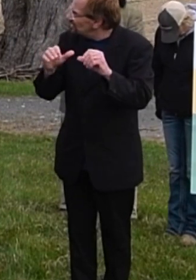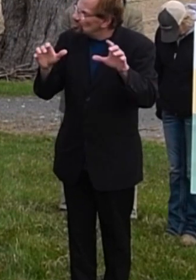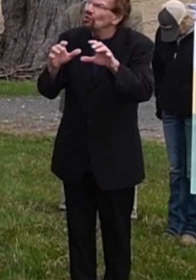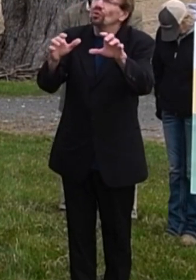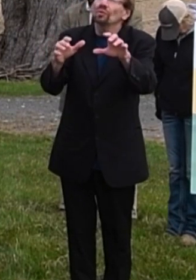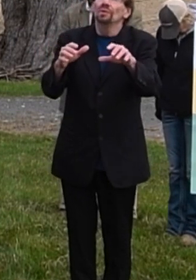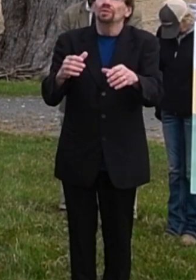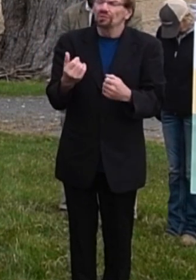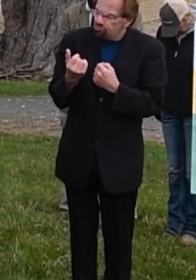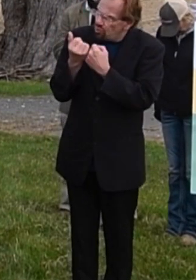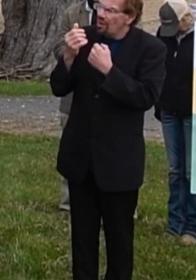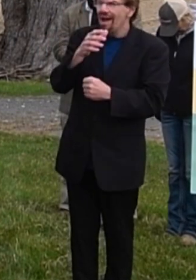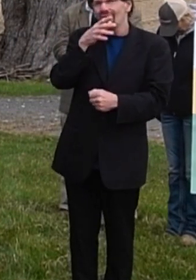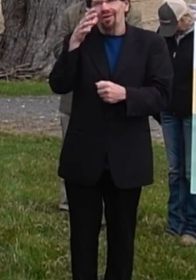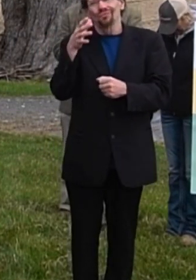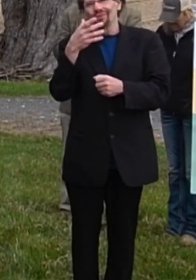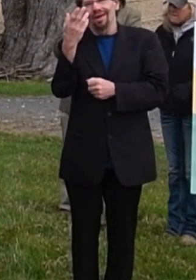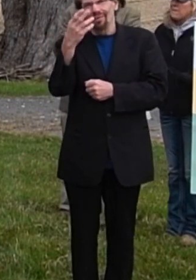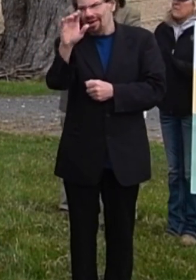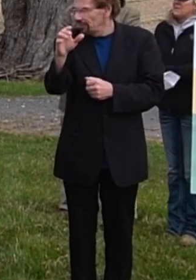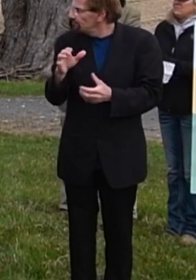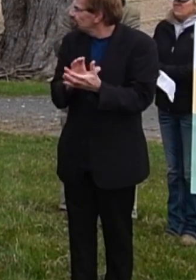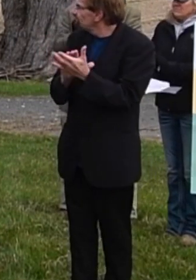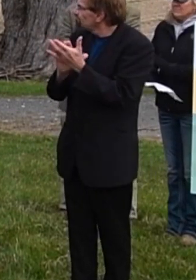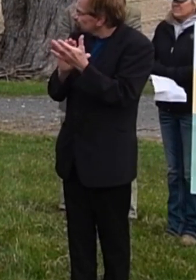support agriculture in Howard County.